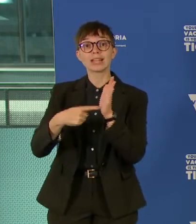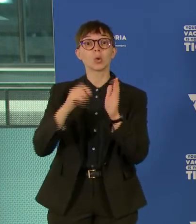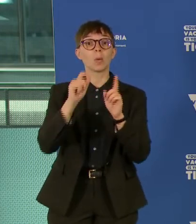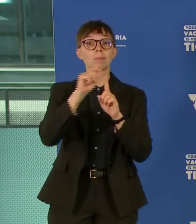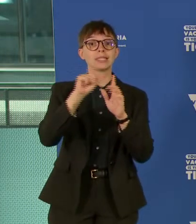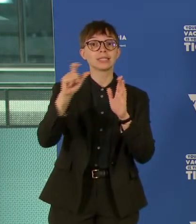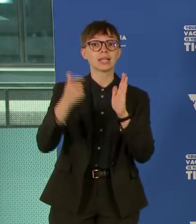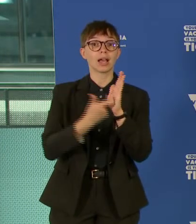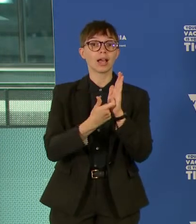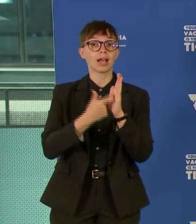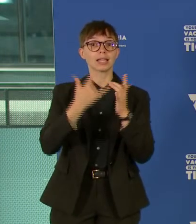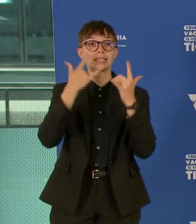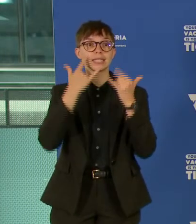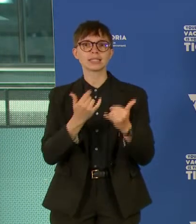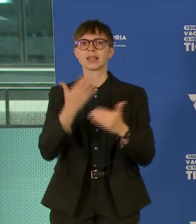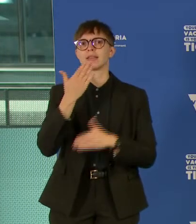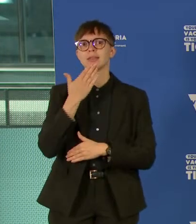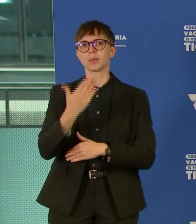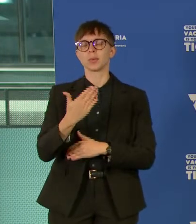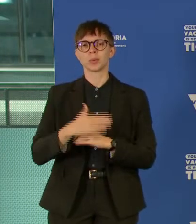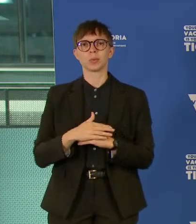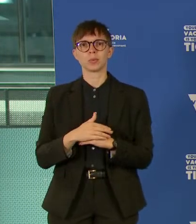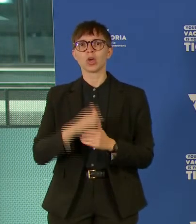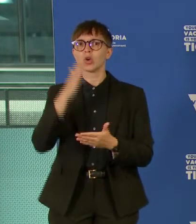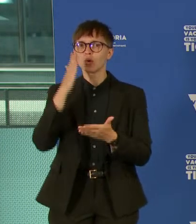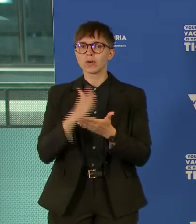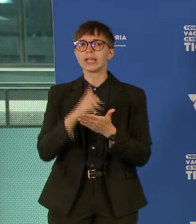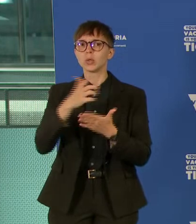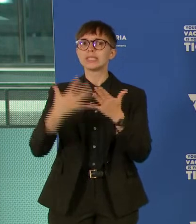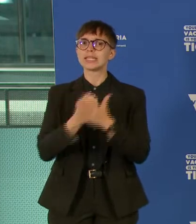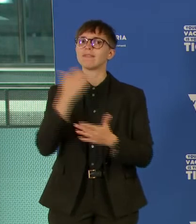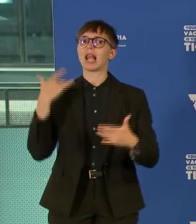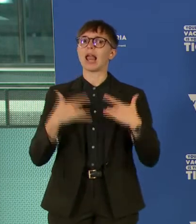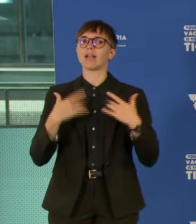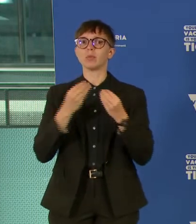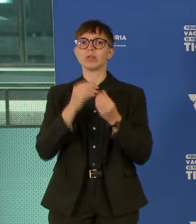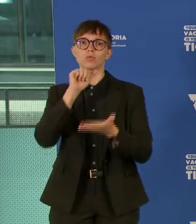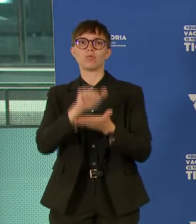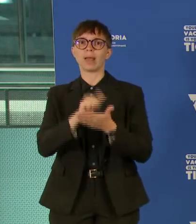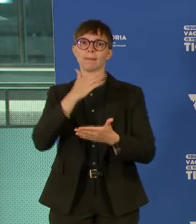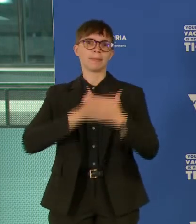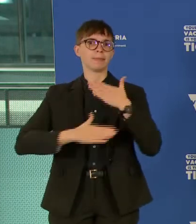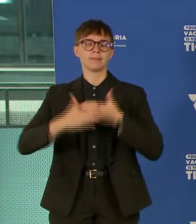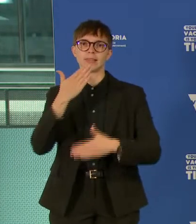and saved literally thousands of Victorian lives. We're now at a point where 19 out of 20,